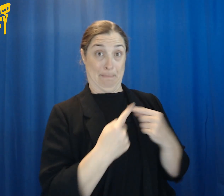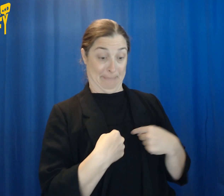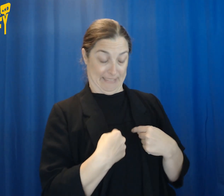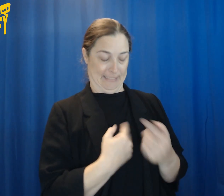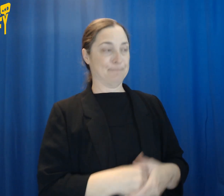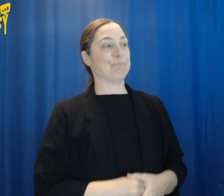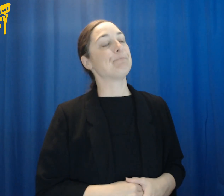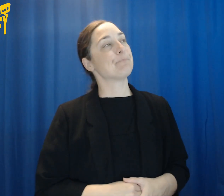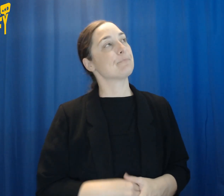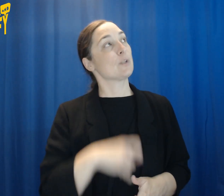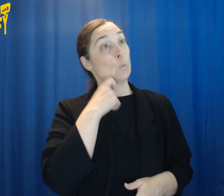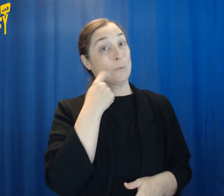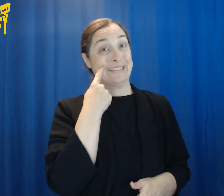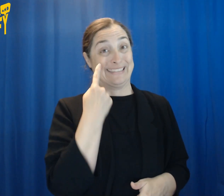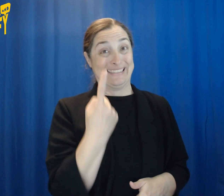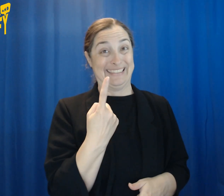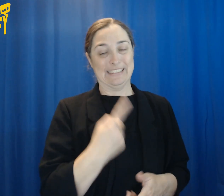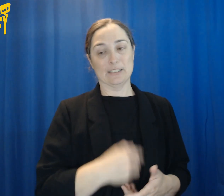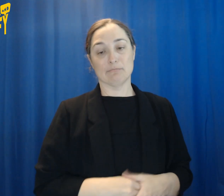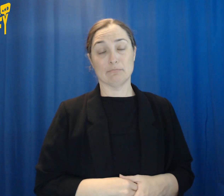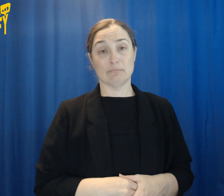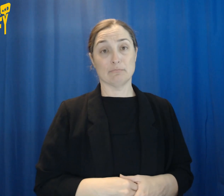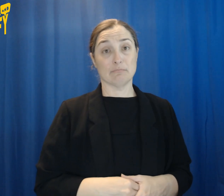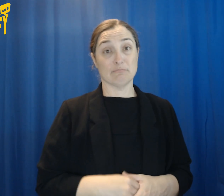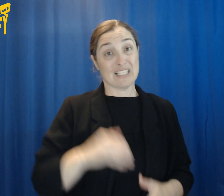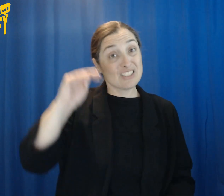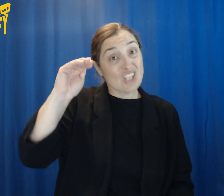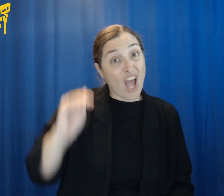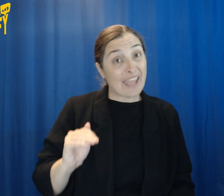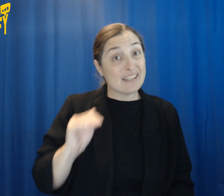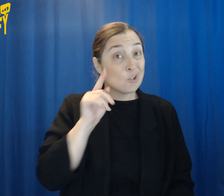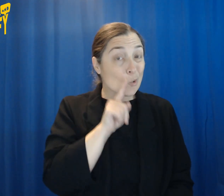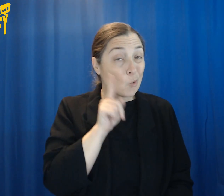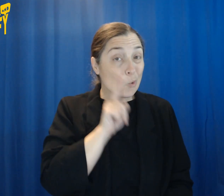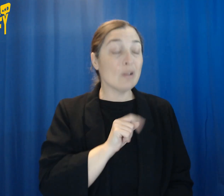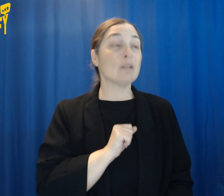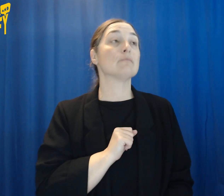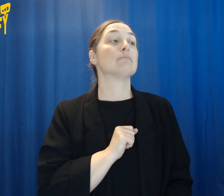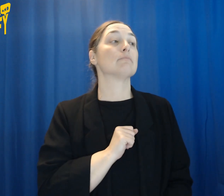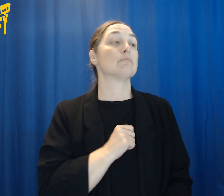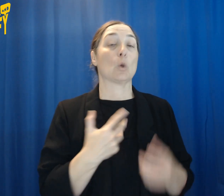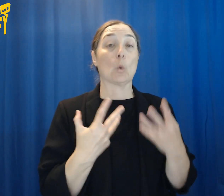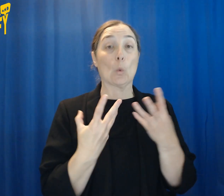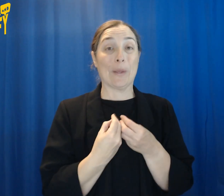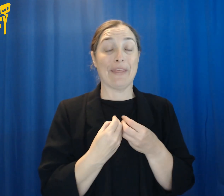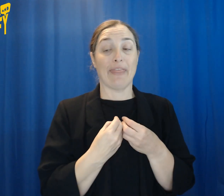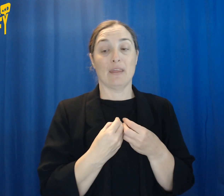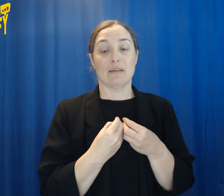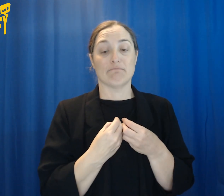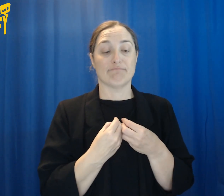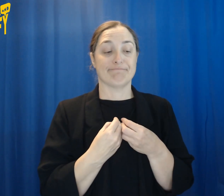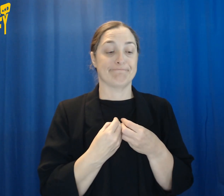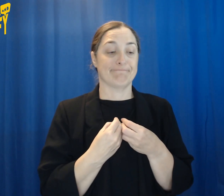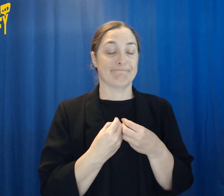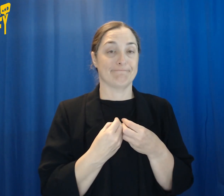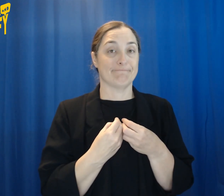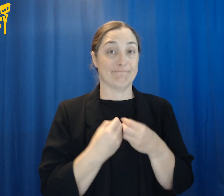would see a tiny girl with a bob haircut that